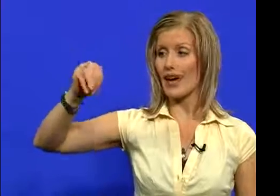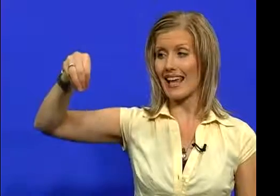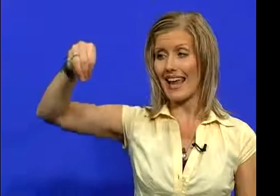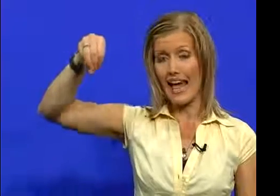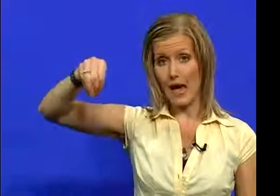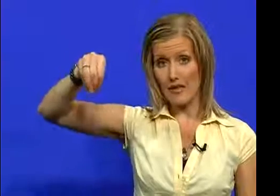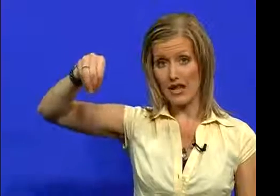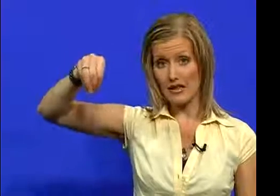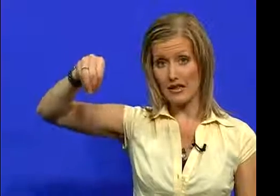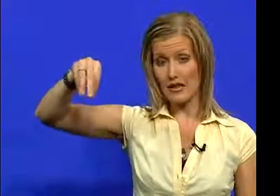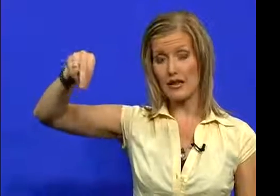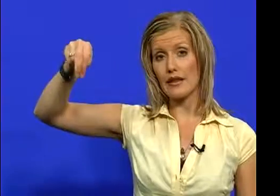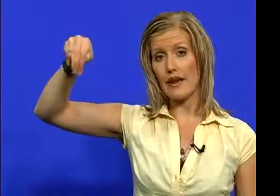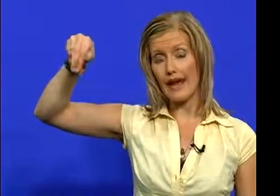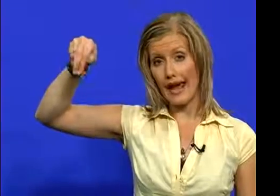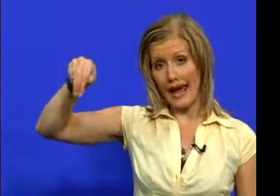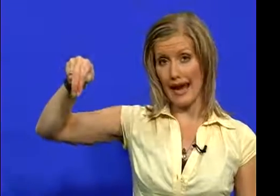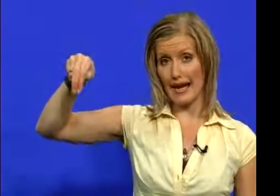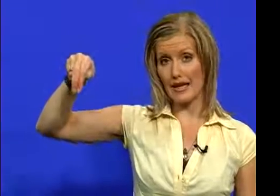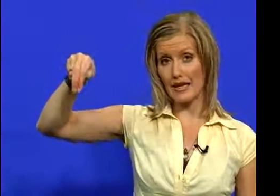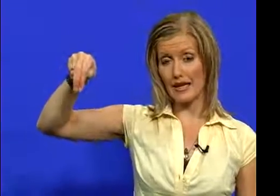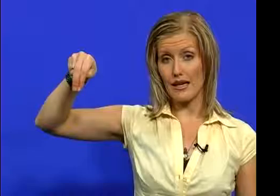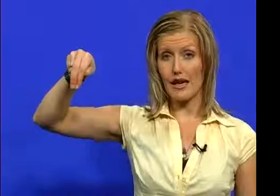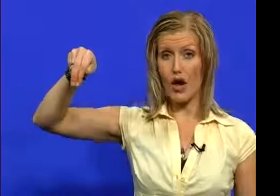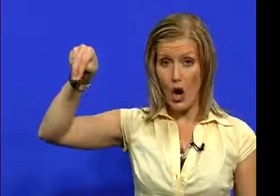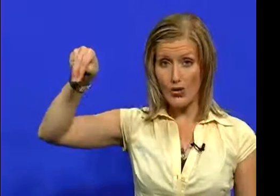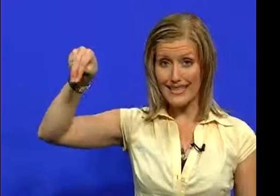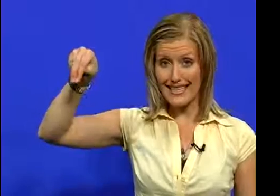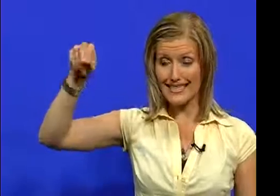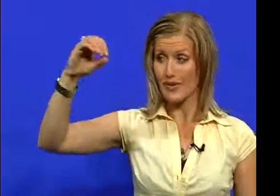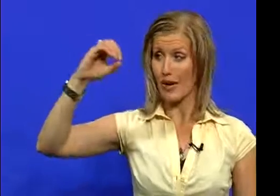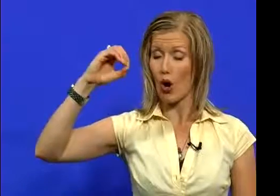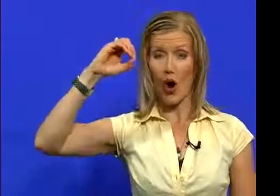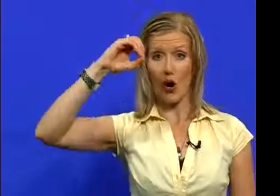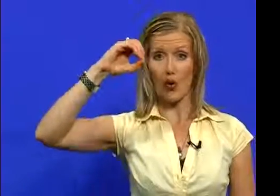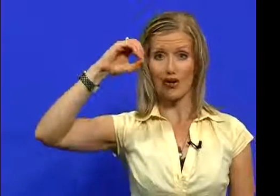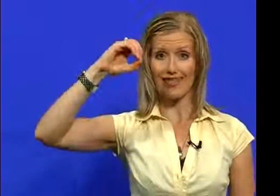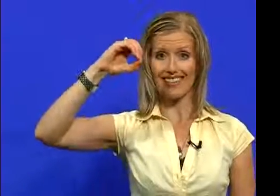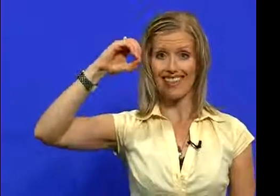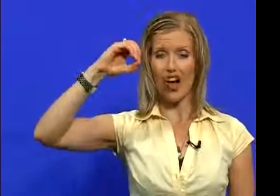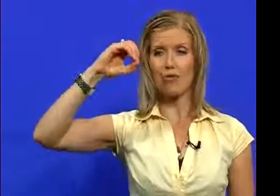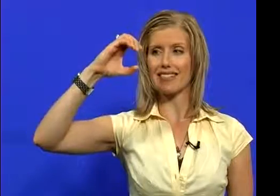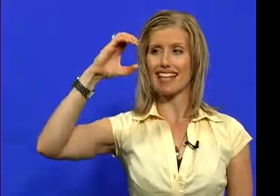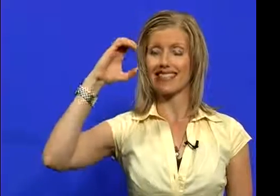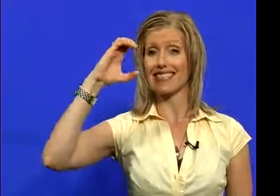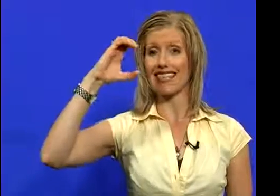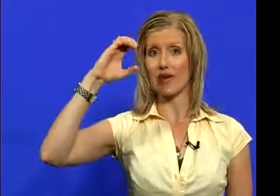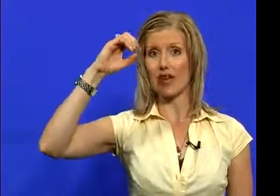again, M, then N, and O is an easy one. O. Almost like C, but you're going